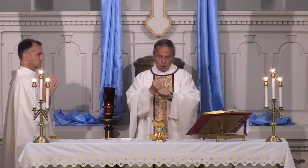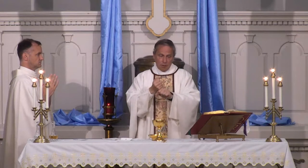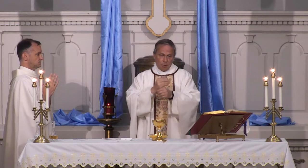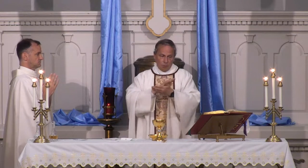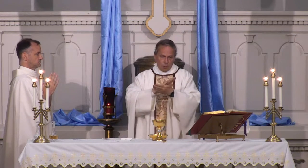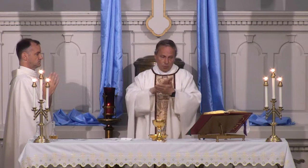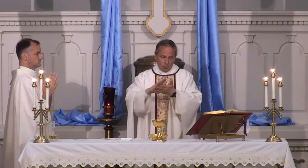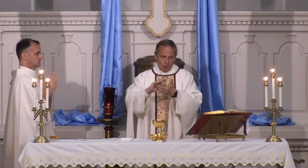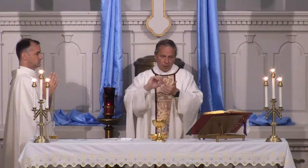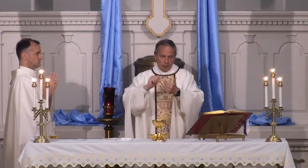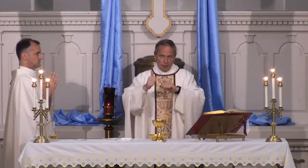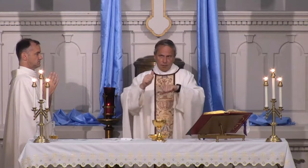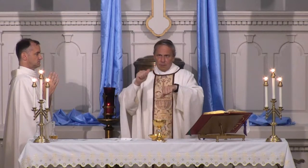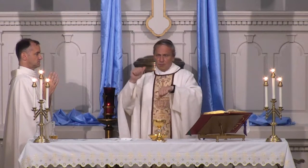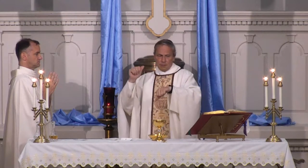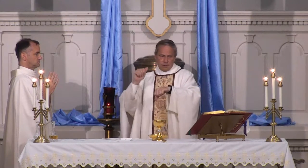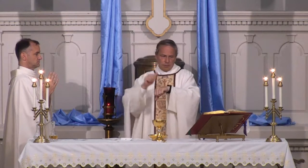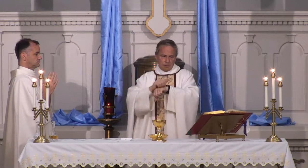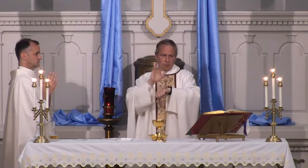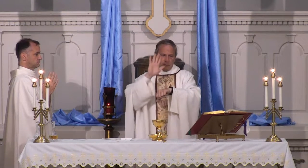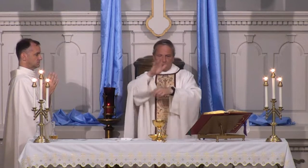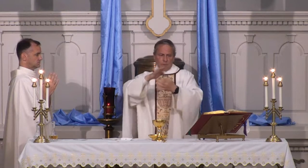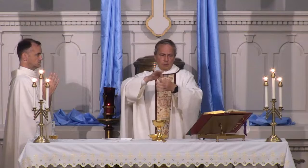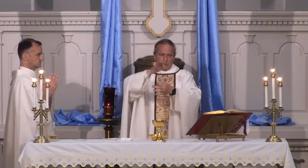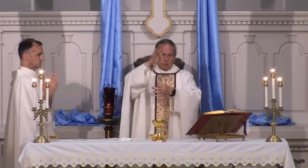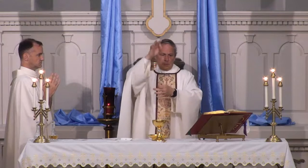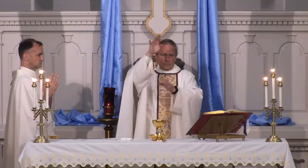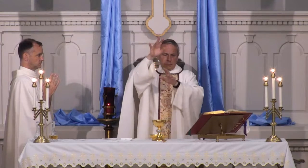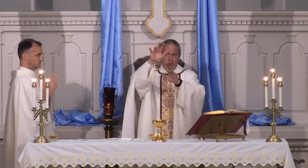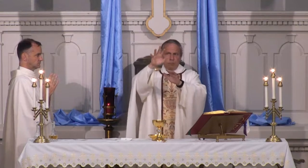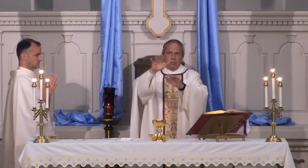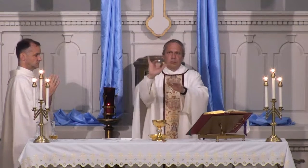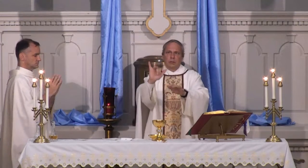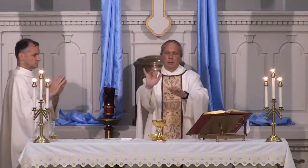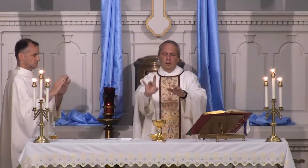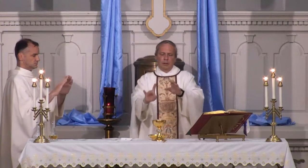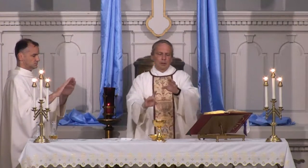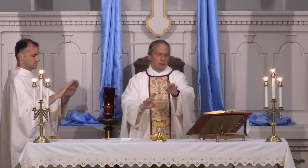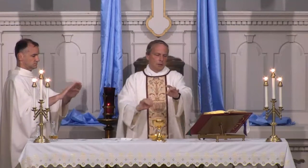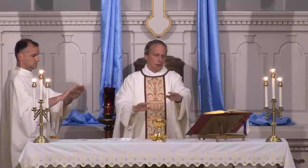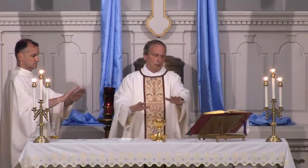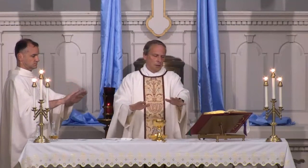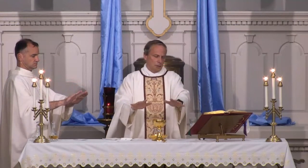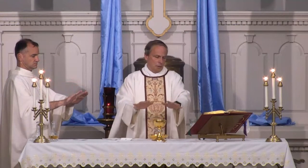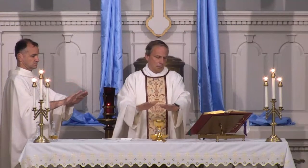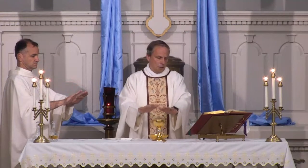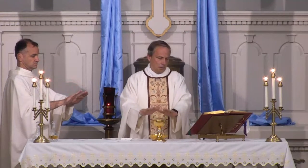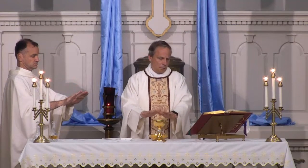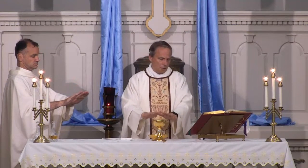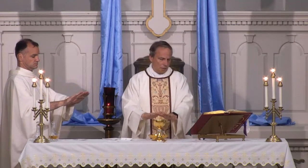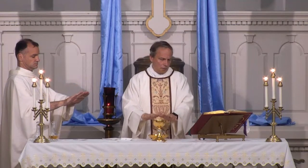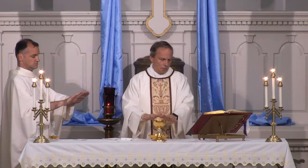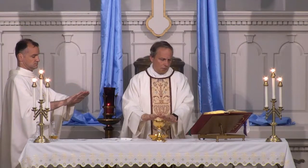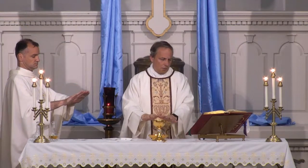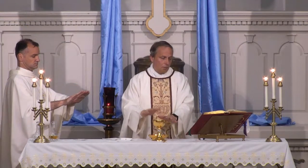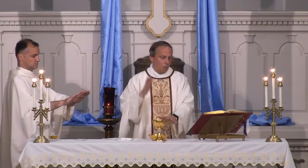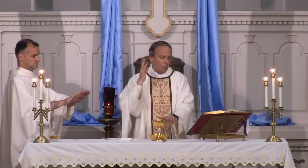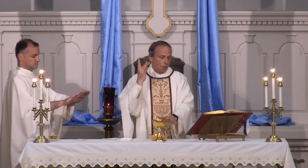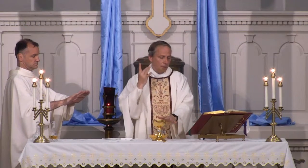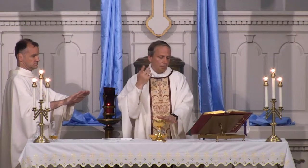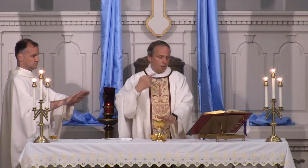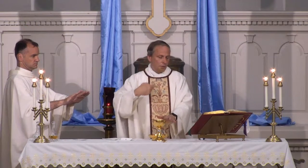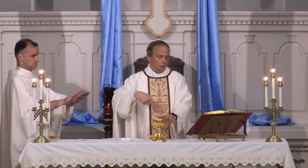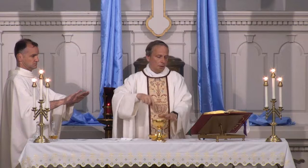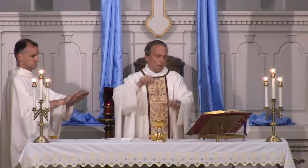Make holy, therefore, these gifts, we pray, by sending down your Spirit upon them like